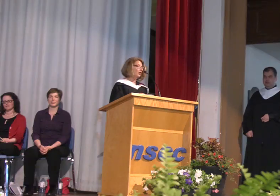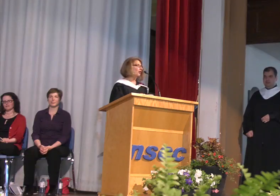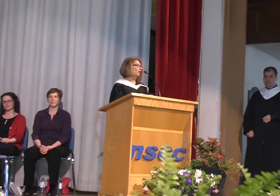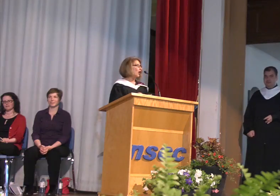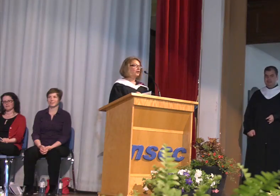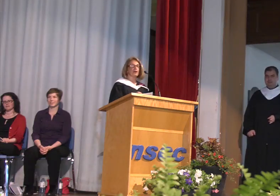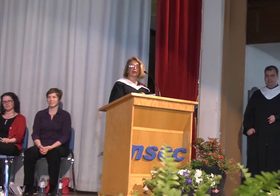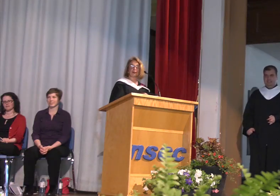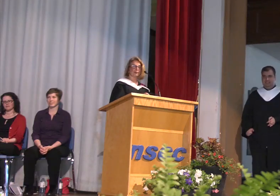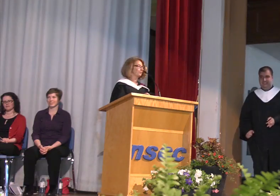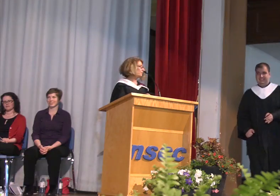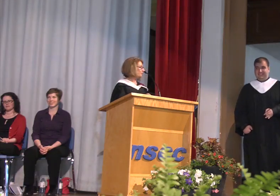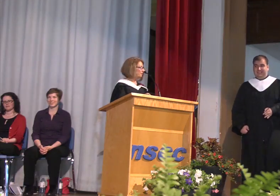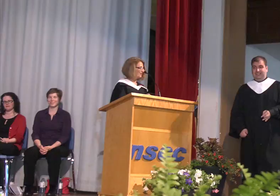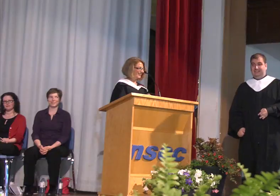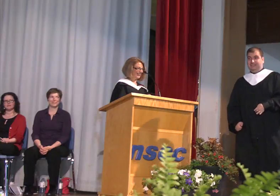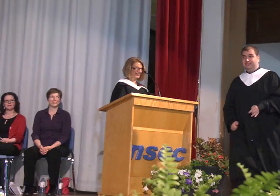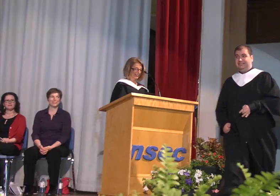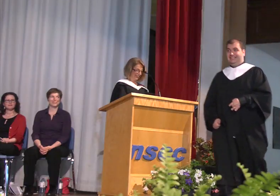Andy Weir Cotnor.